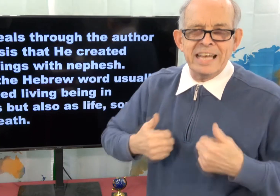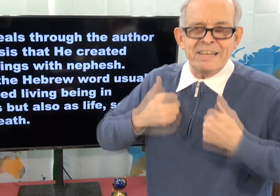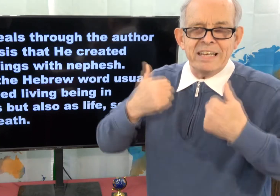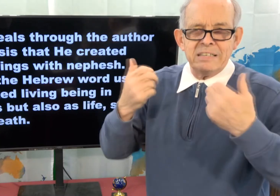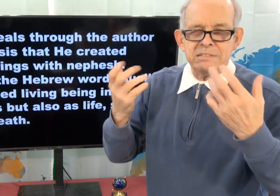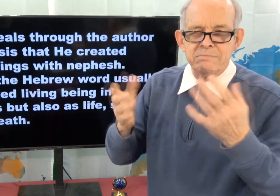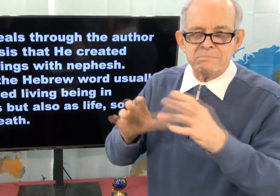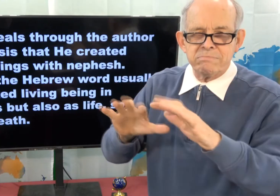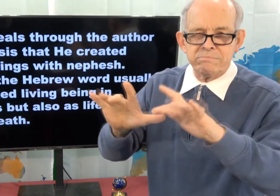living